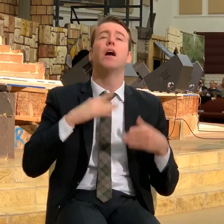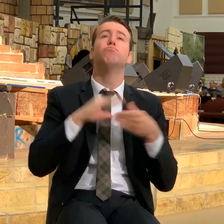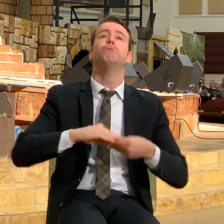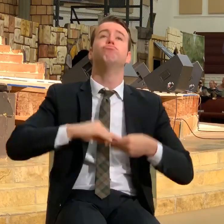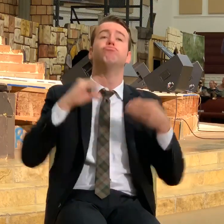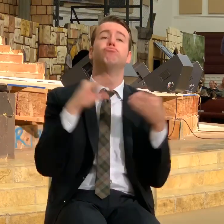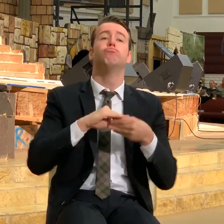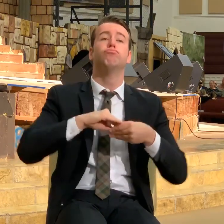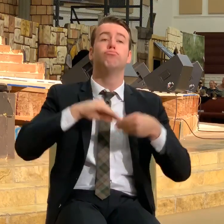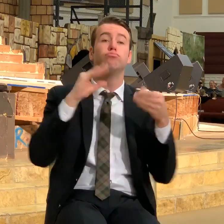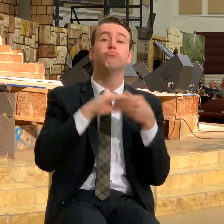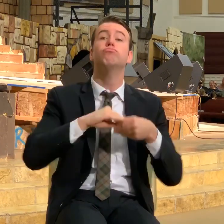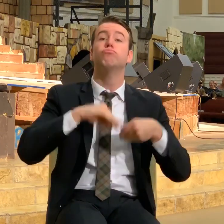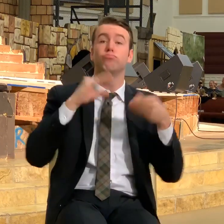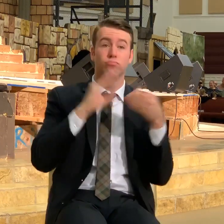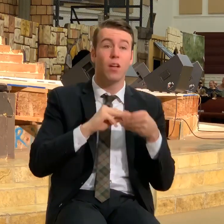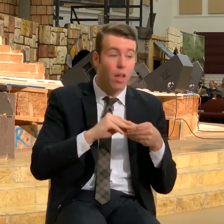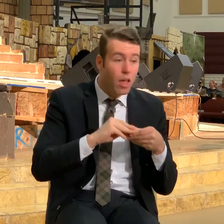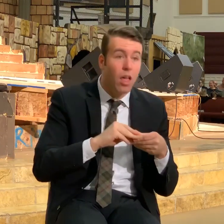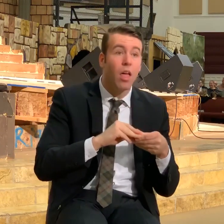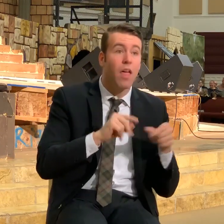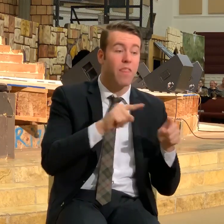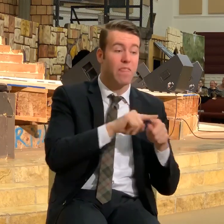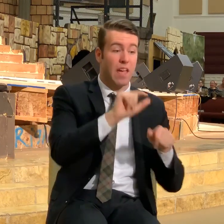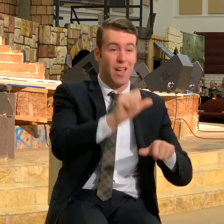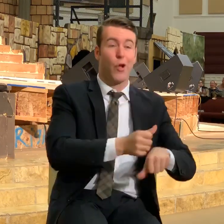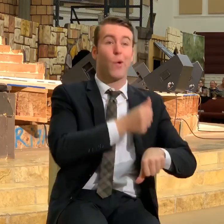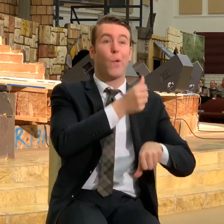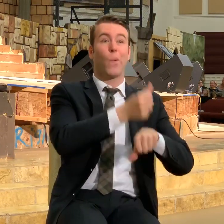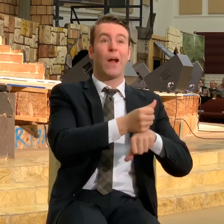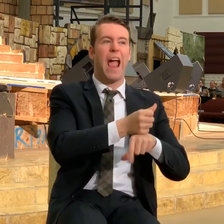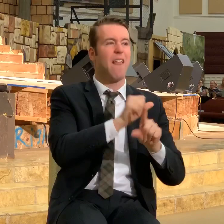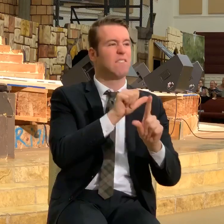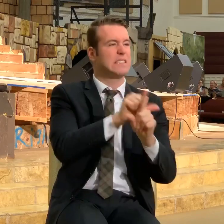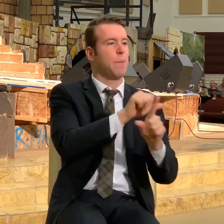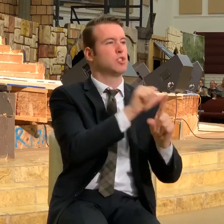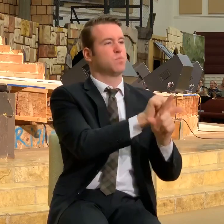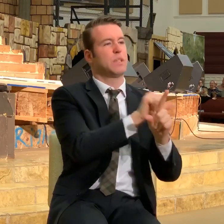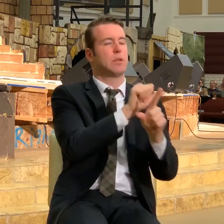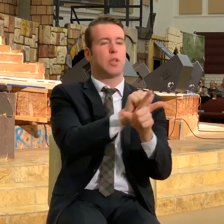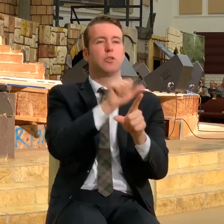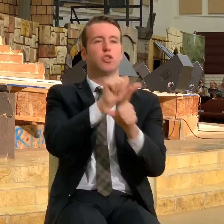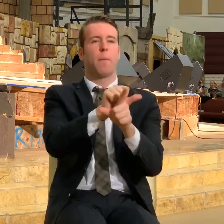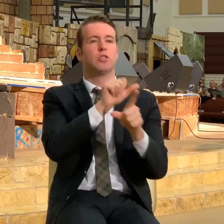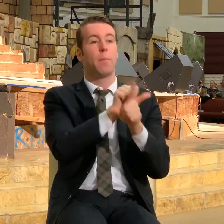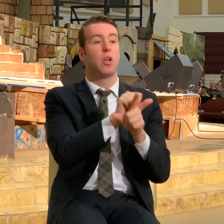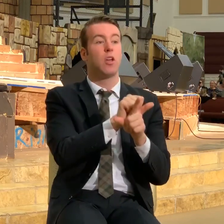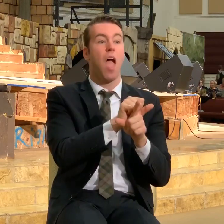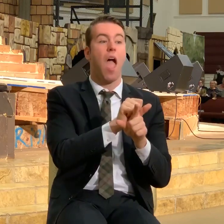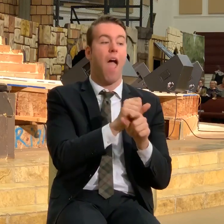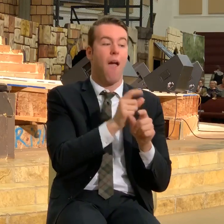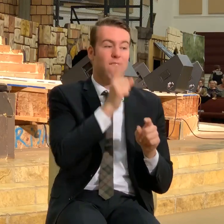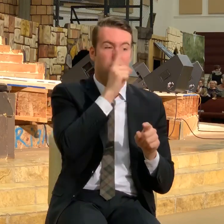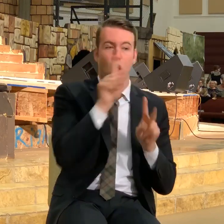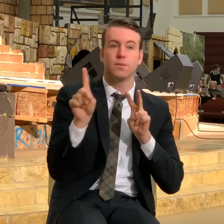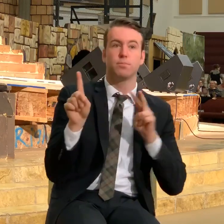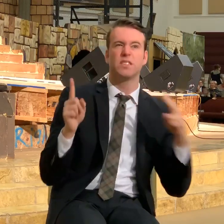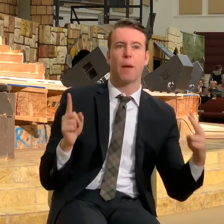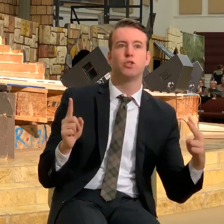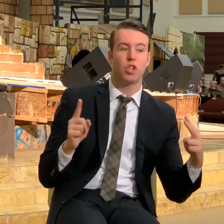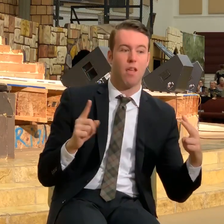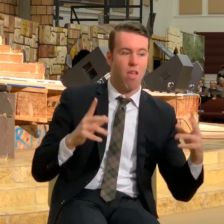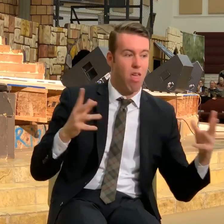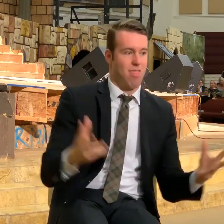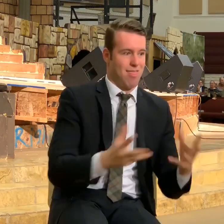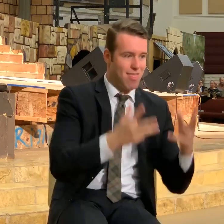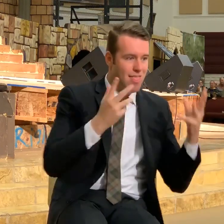stories, they have created this cloud of deception and perception that puts